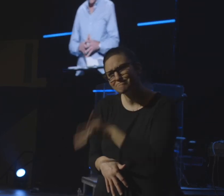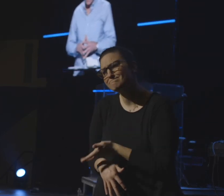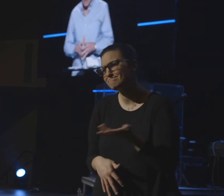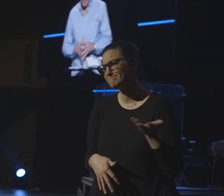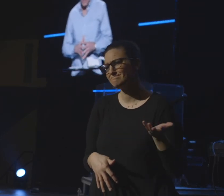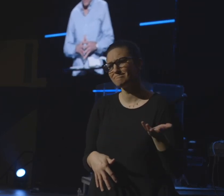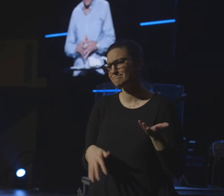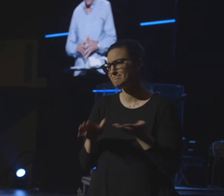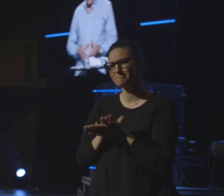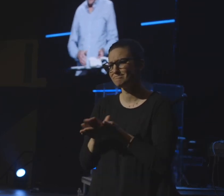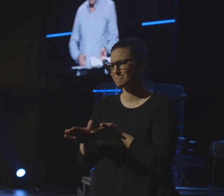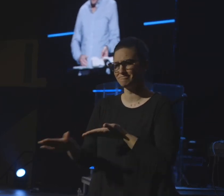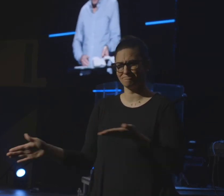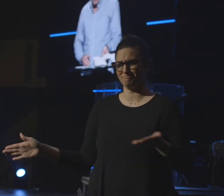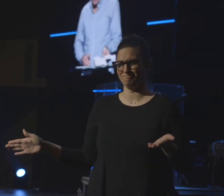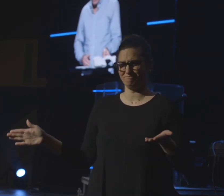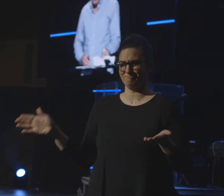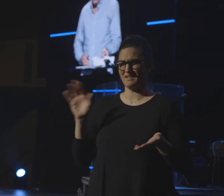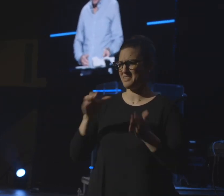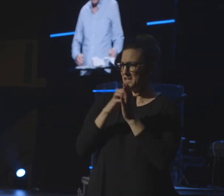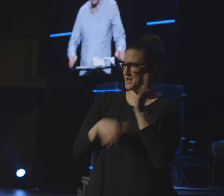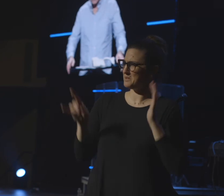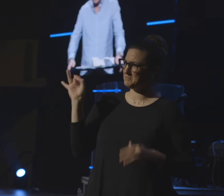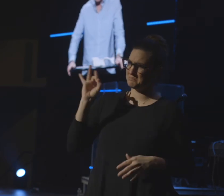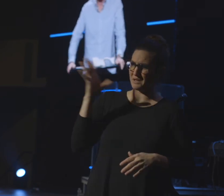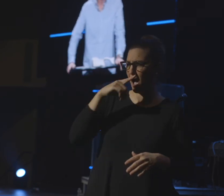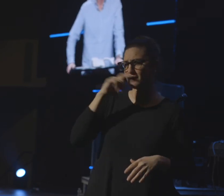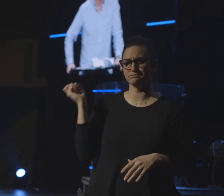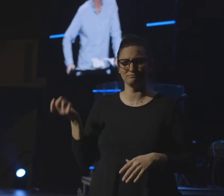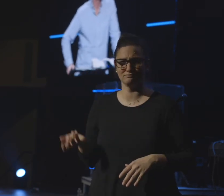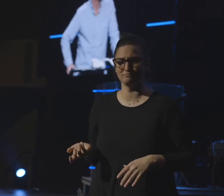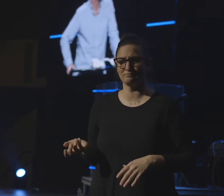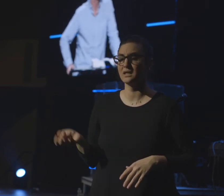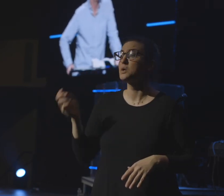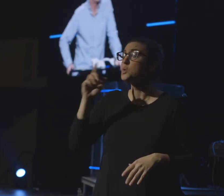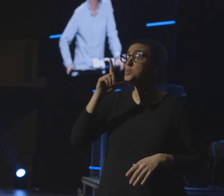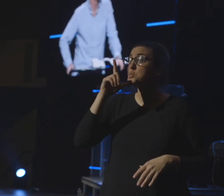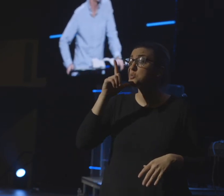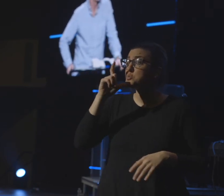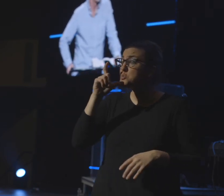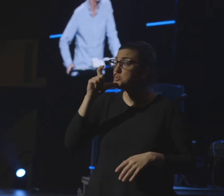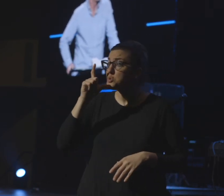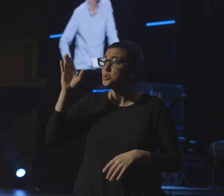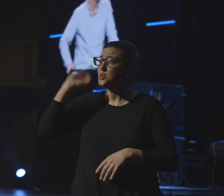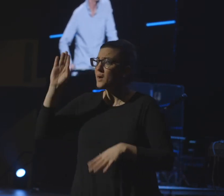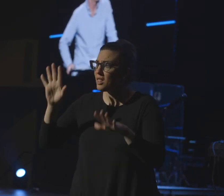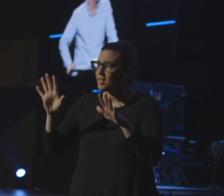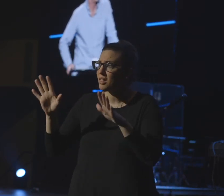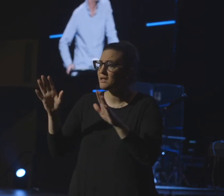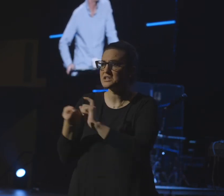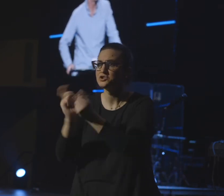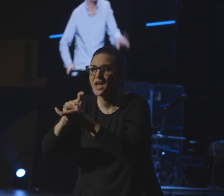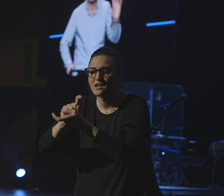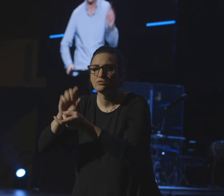has good character. The person who turns this chapter around is the angel of the Lord.